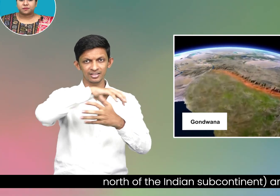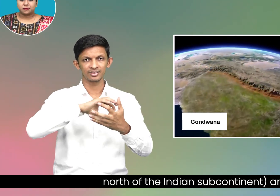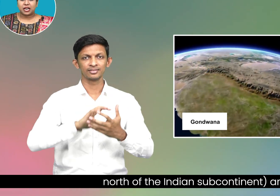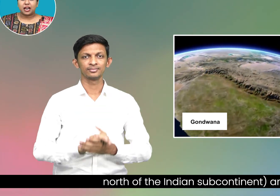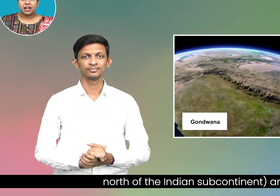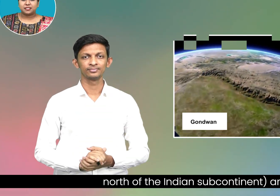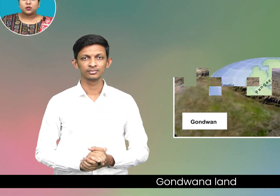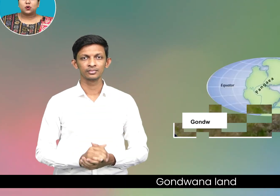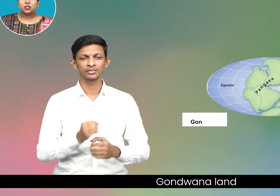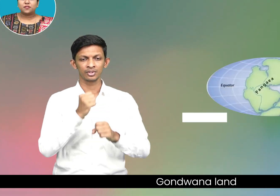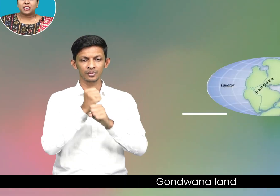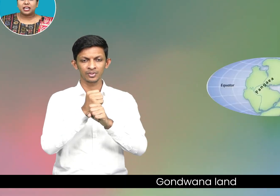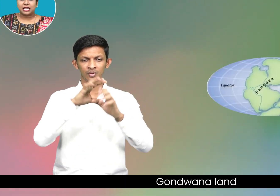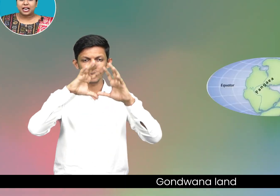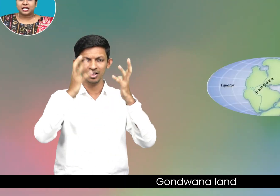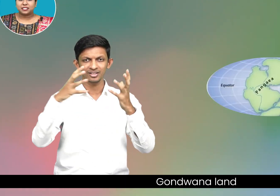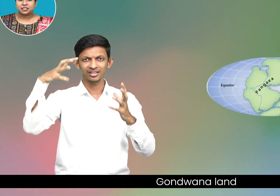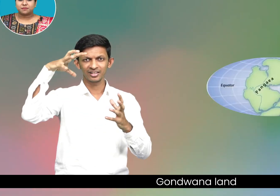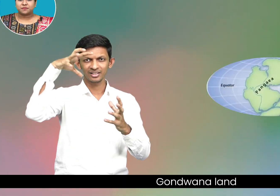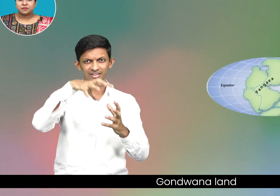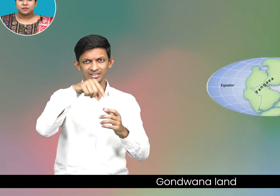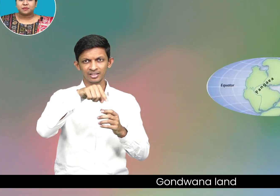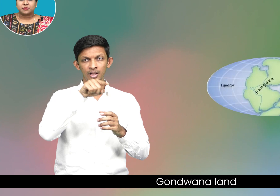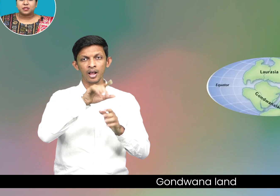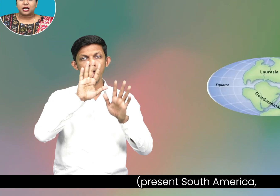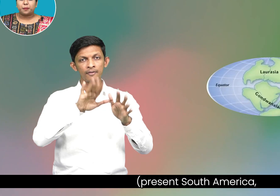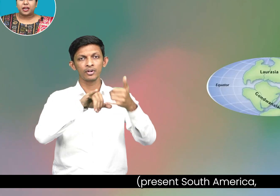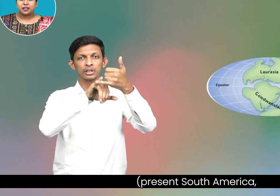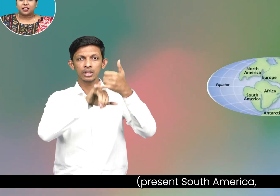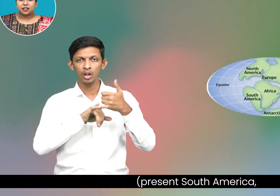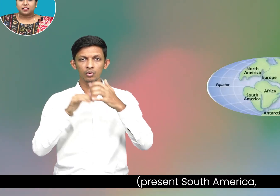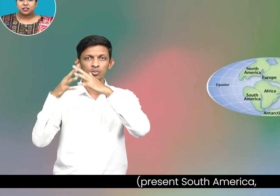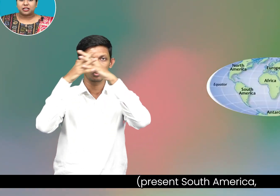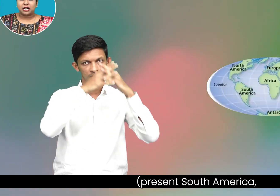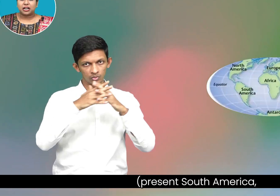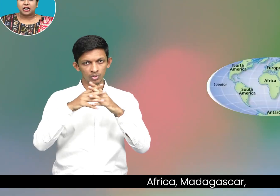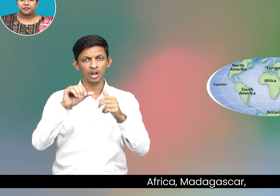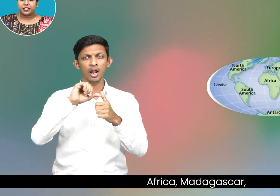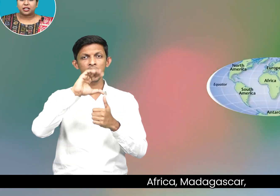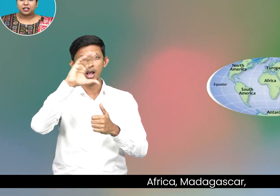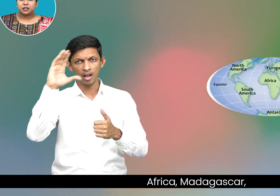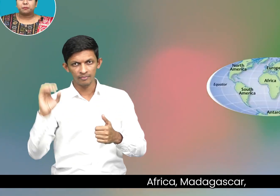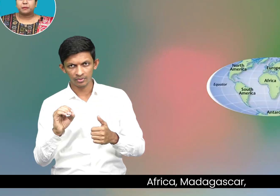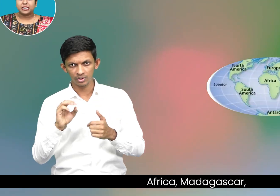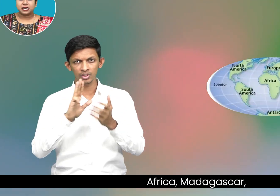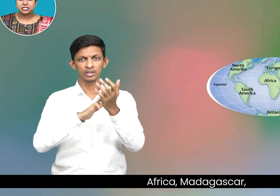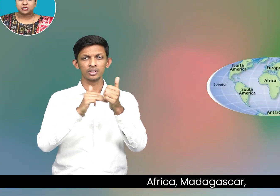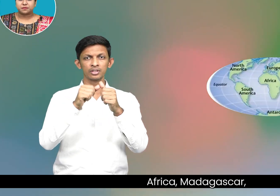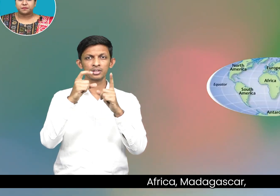and Gondwana land. America, Africa,